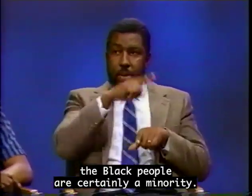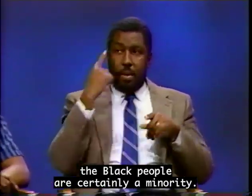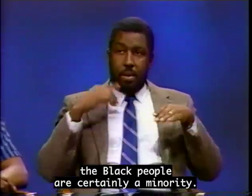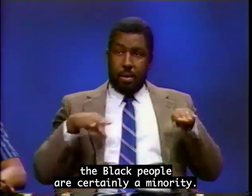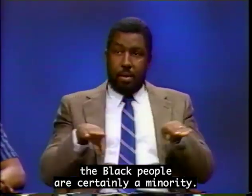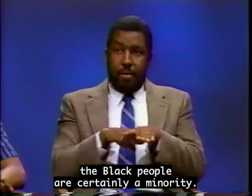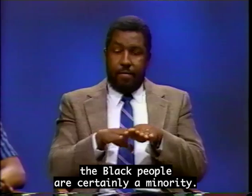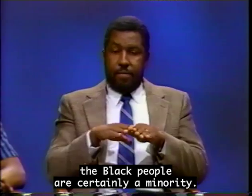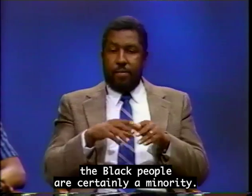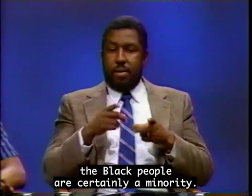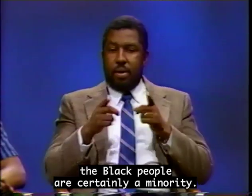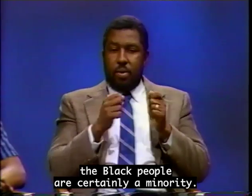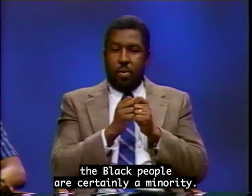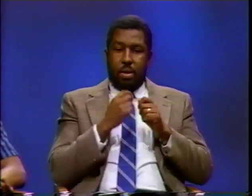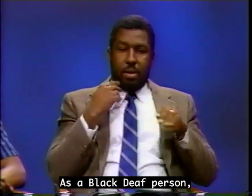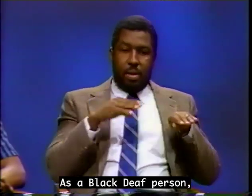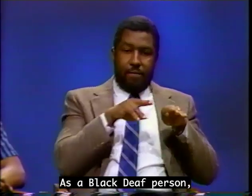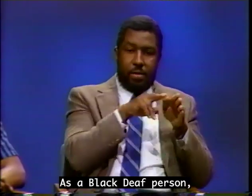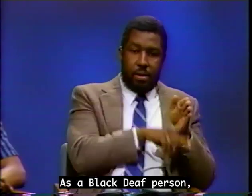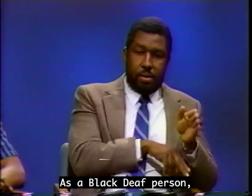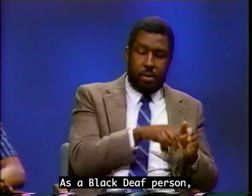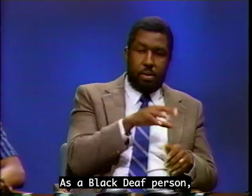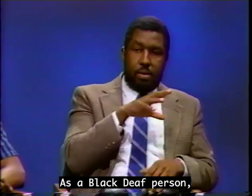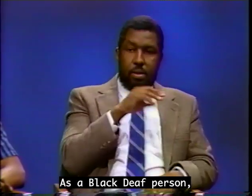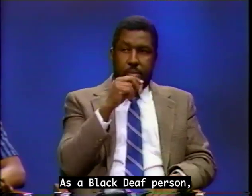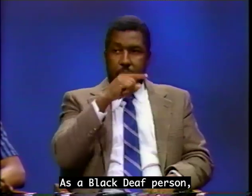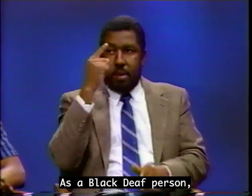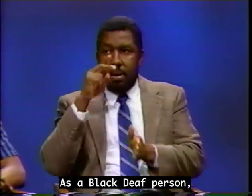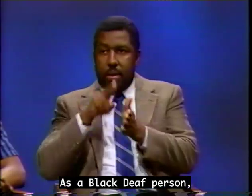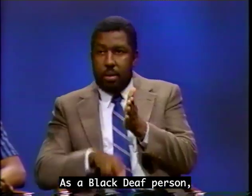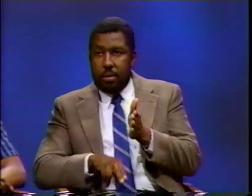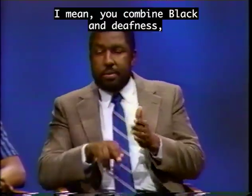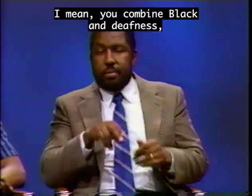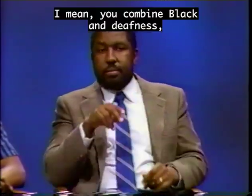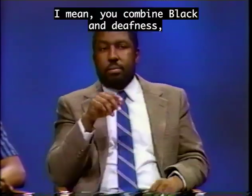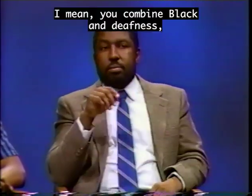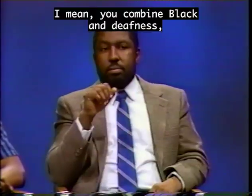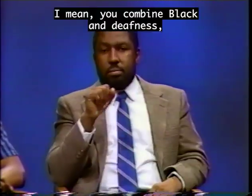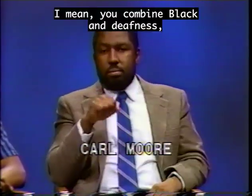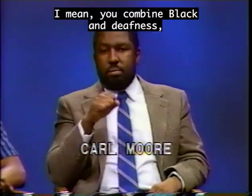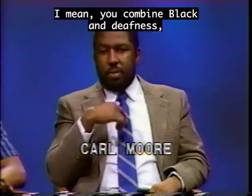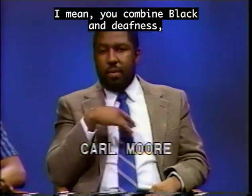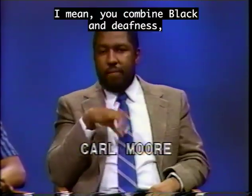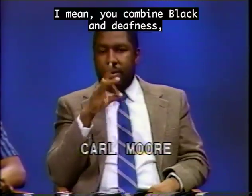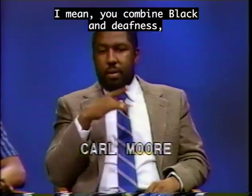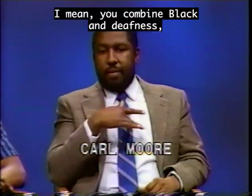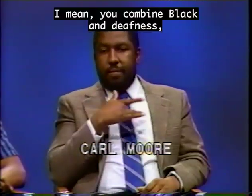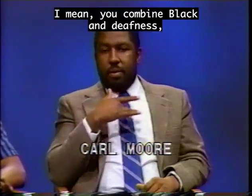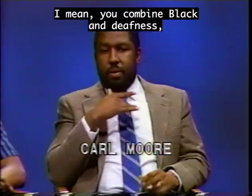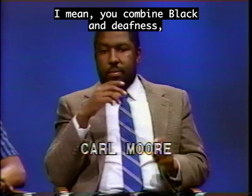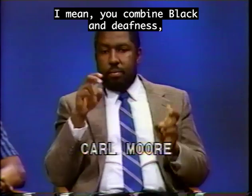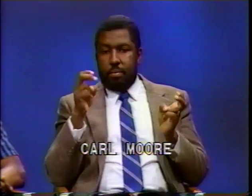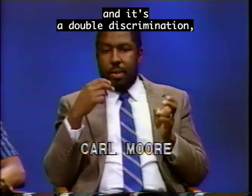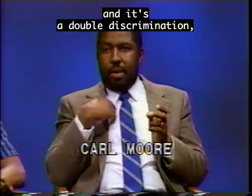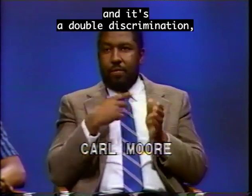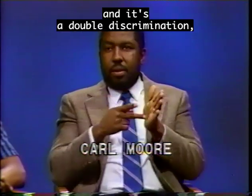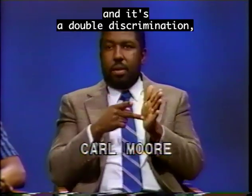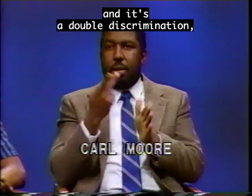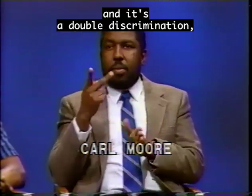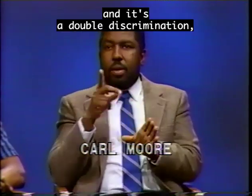certainly a minority. As a black deaf person, I mean, you combine black and deafness, and